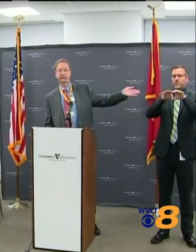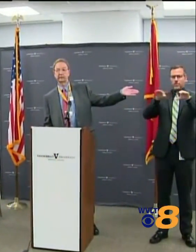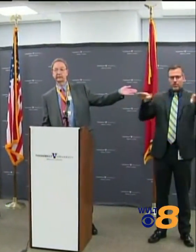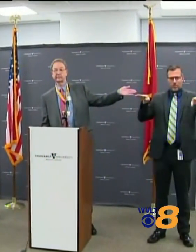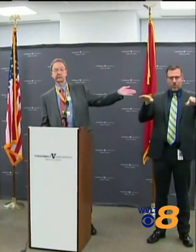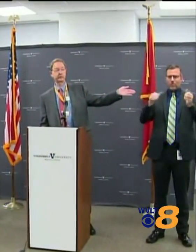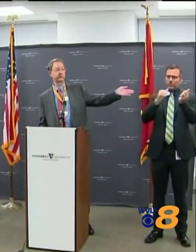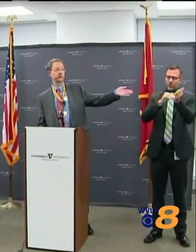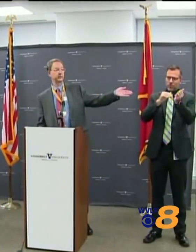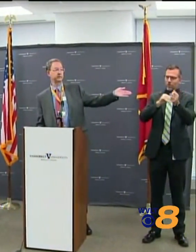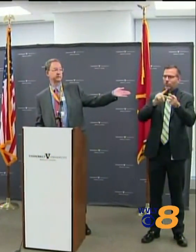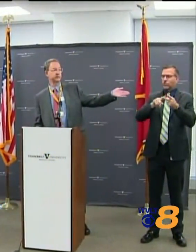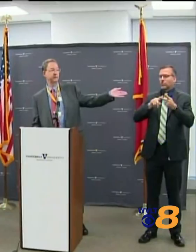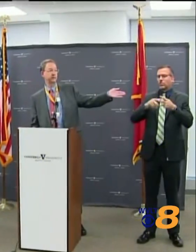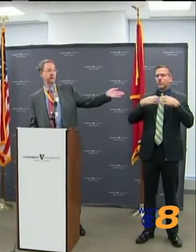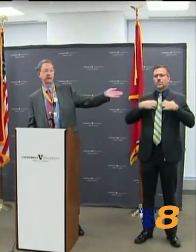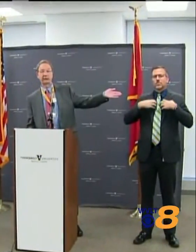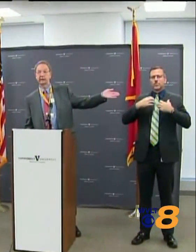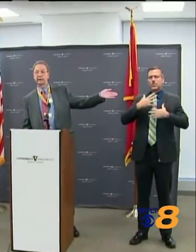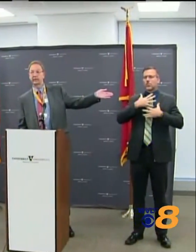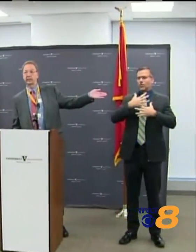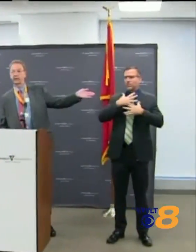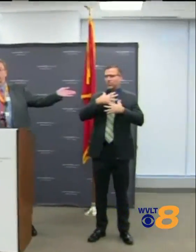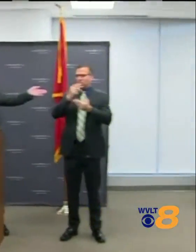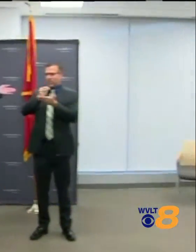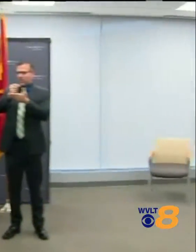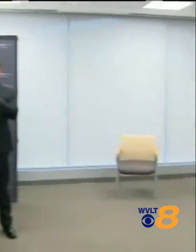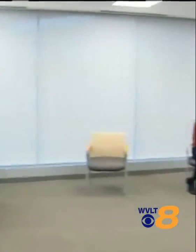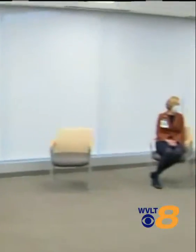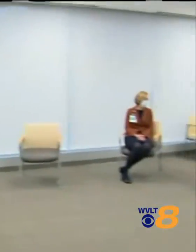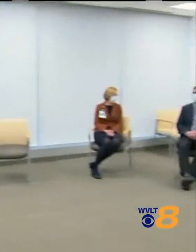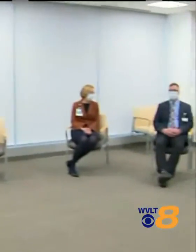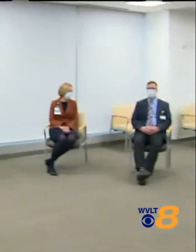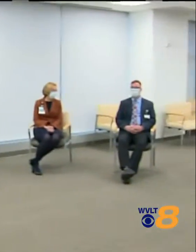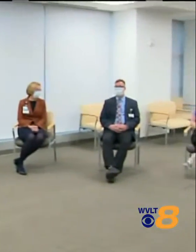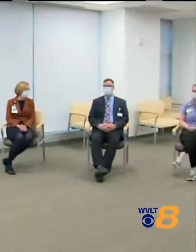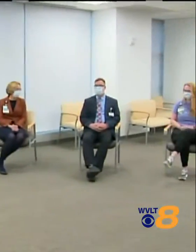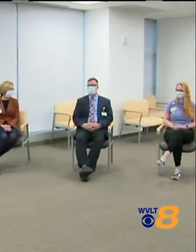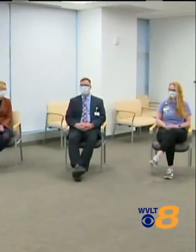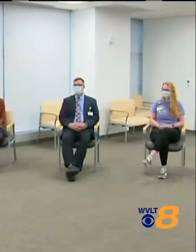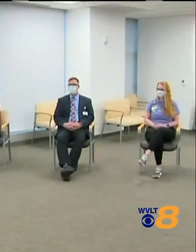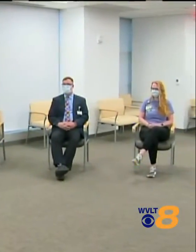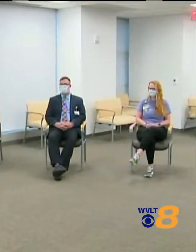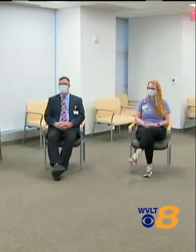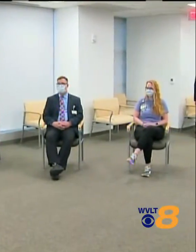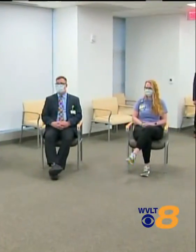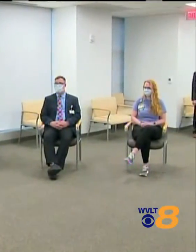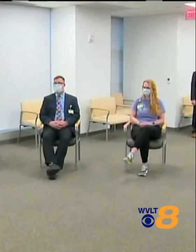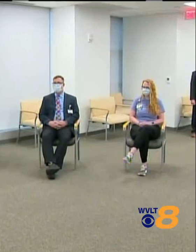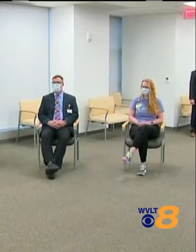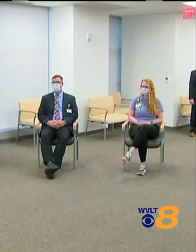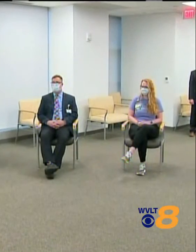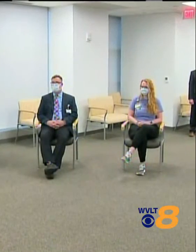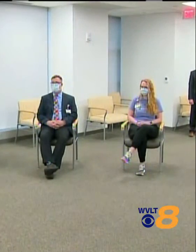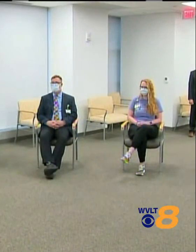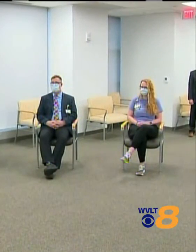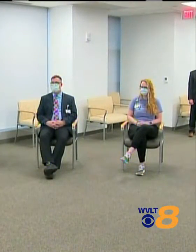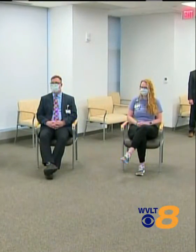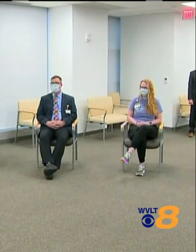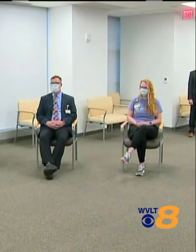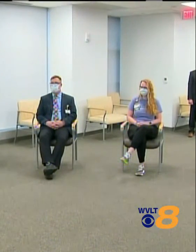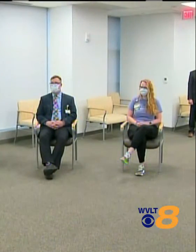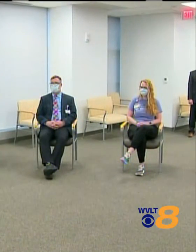physician, respiratory therapist. Thanks for joining us here at the WVLT Now desk. You're looking live. Currently, introductions taking